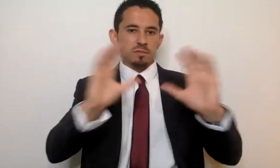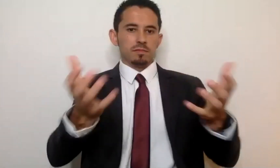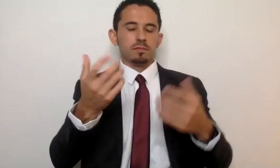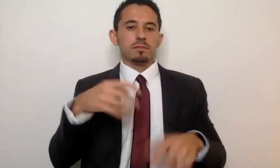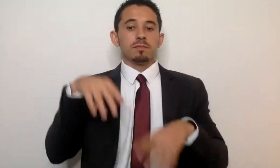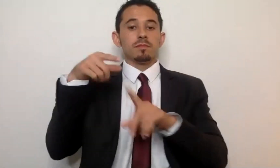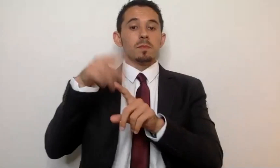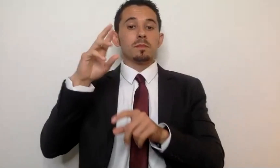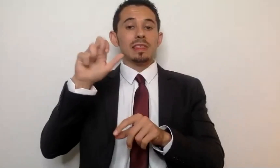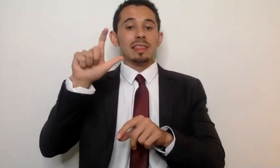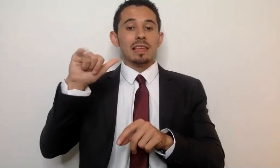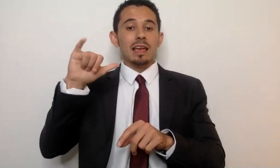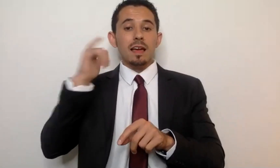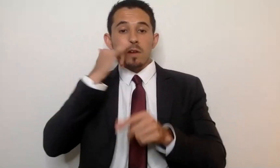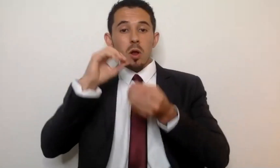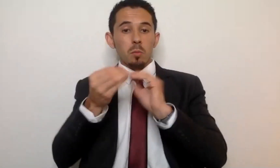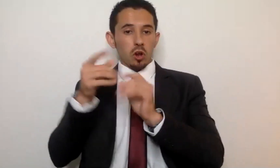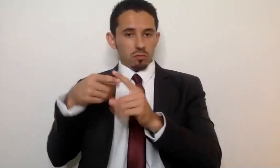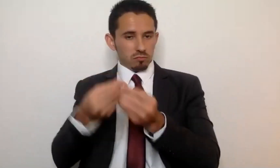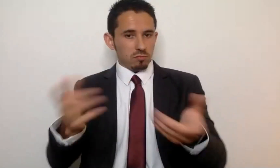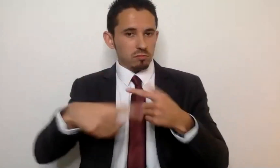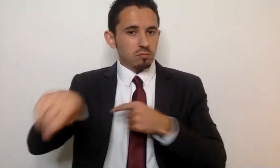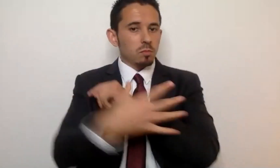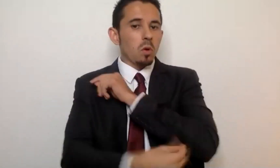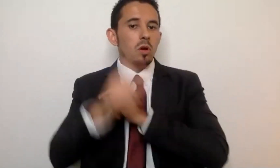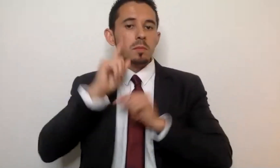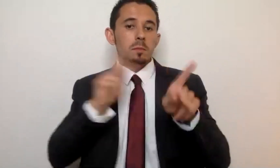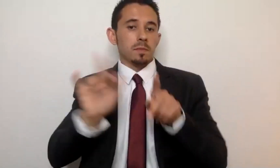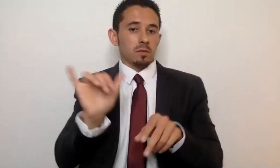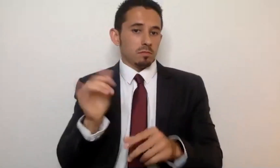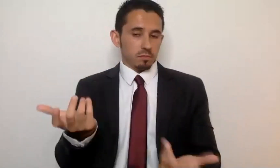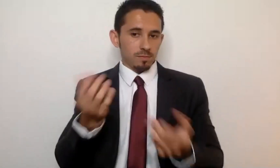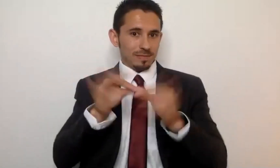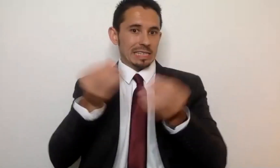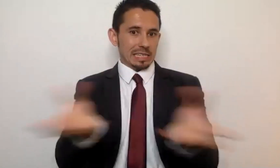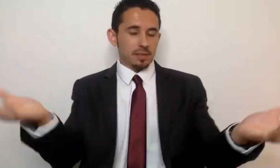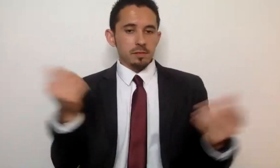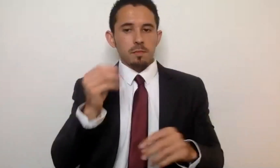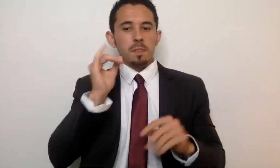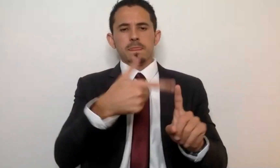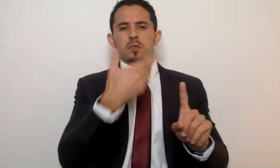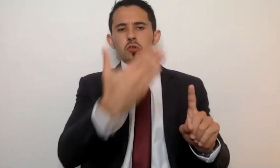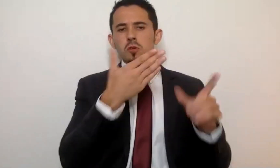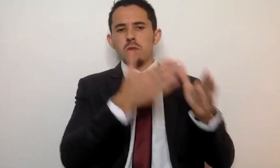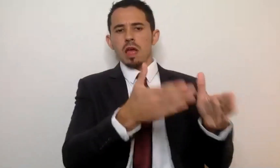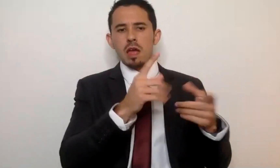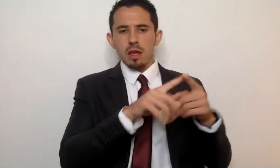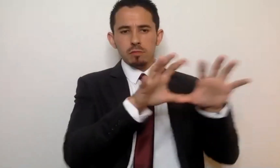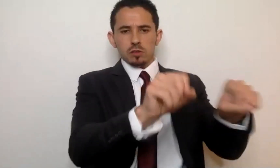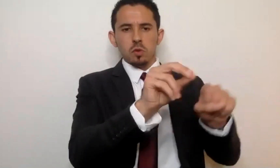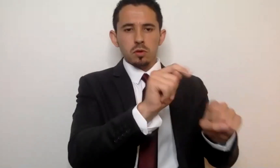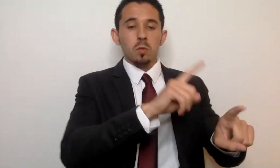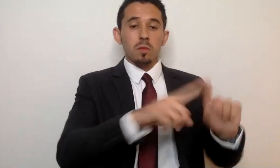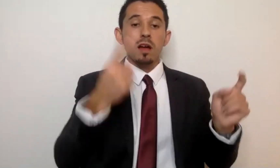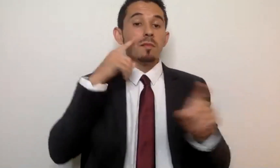video phones. Through that mechanism, we would be able to reach out to all deaf people. those who have low SES and maybe